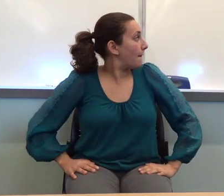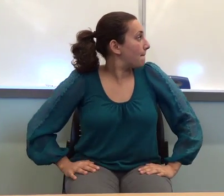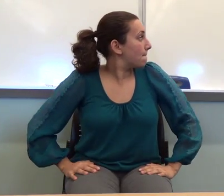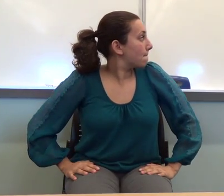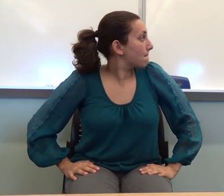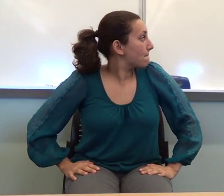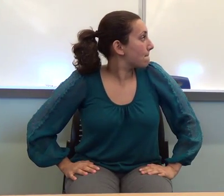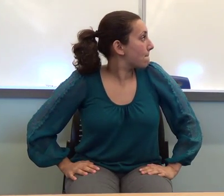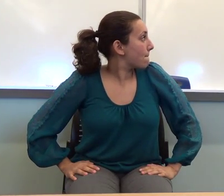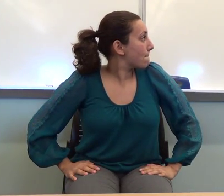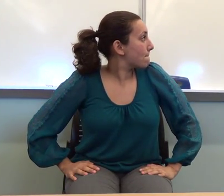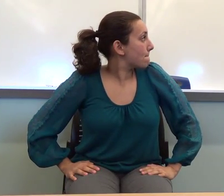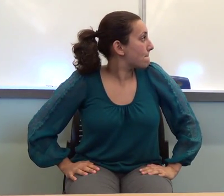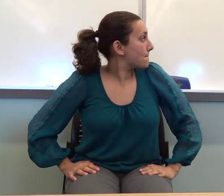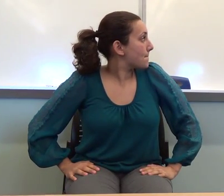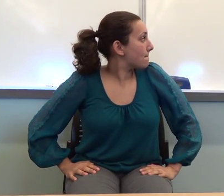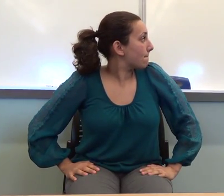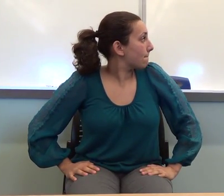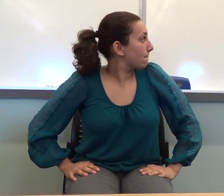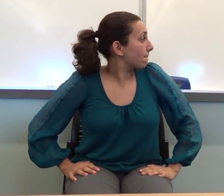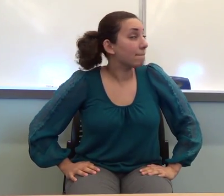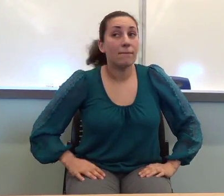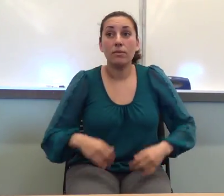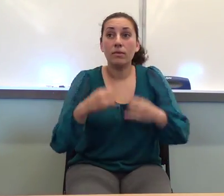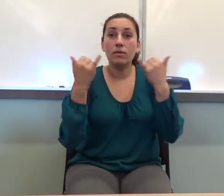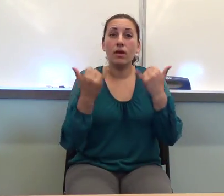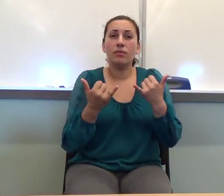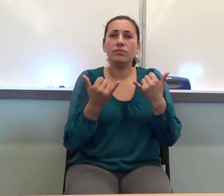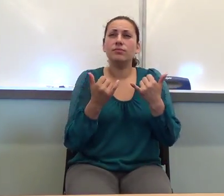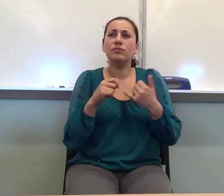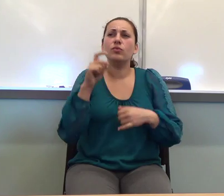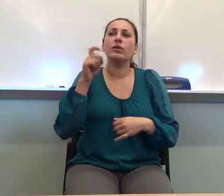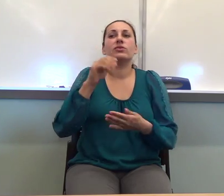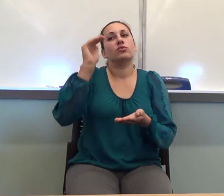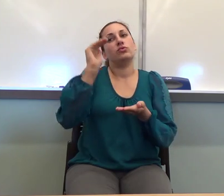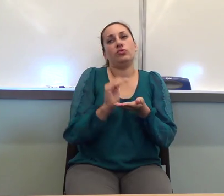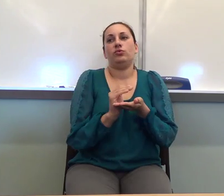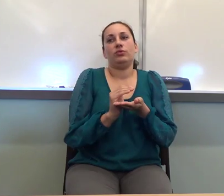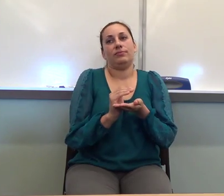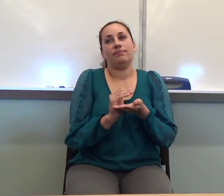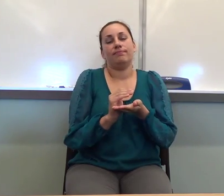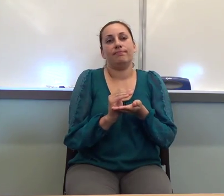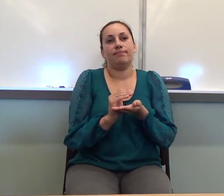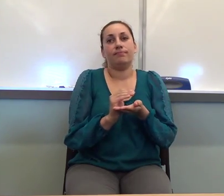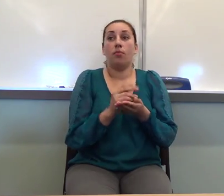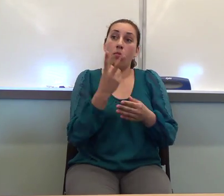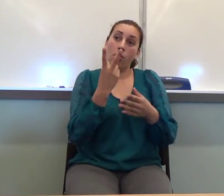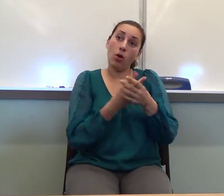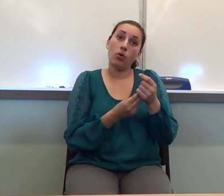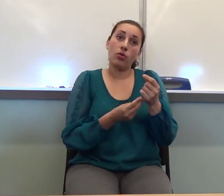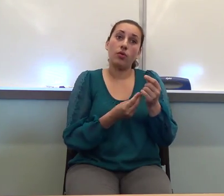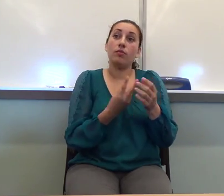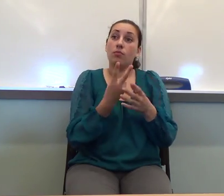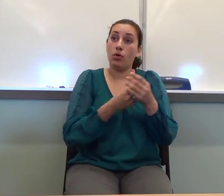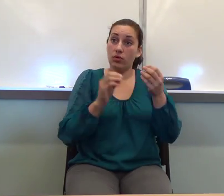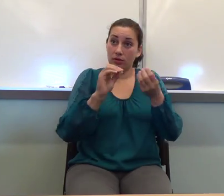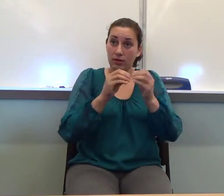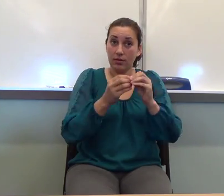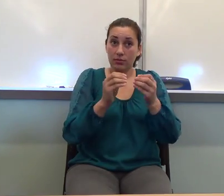Okay. Now, of course, we have to ask if we reduce it, and both of those are even numbers, so yes, we can reduce